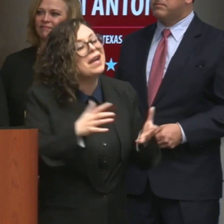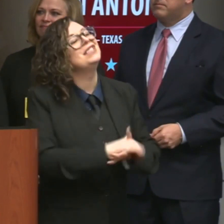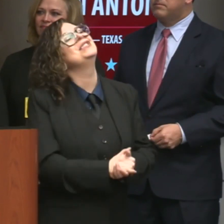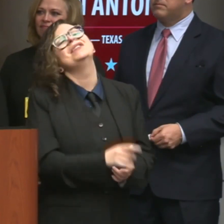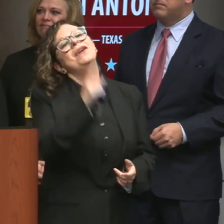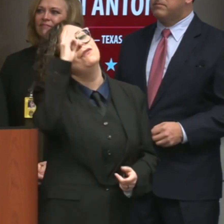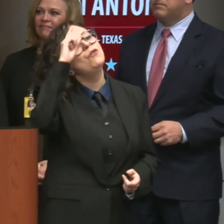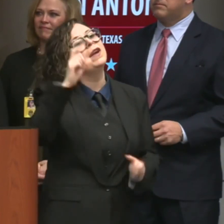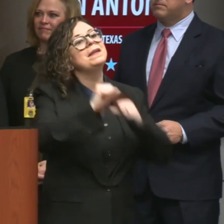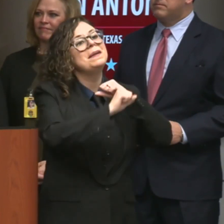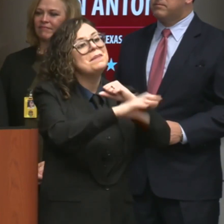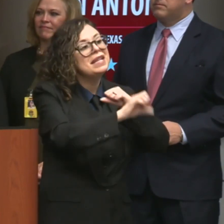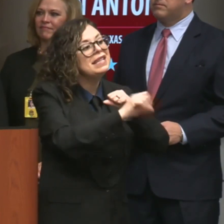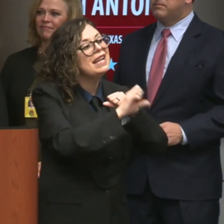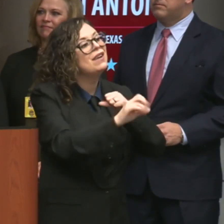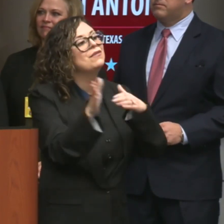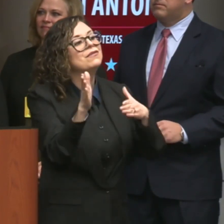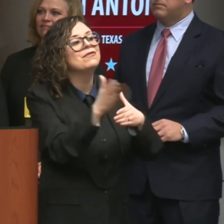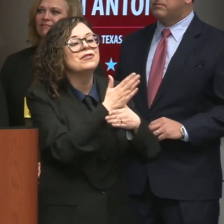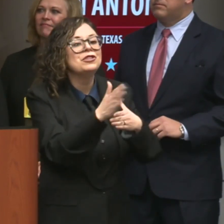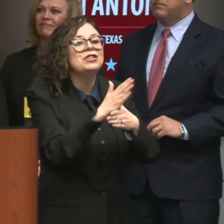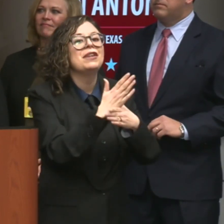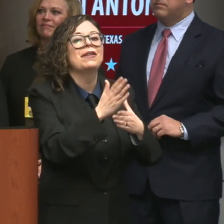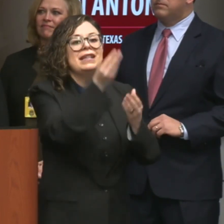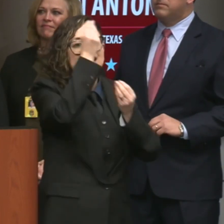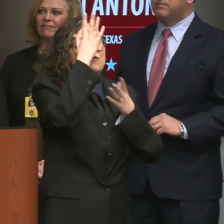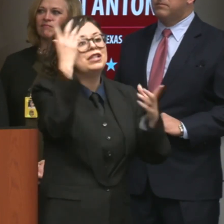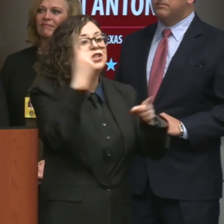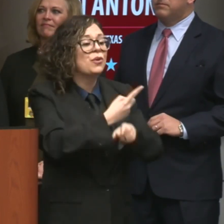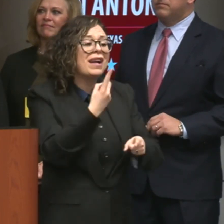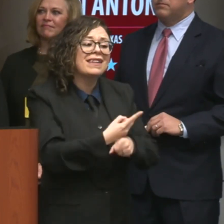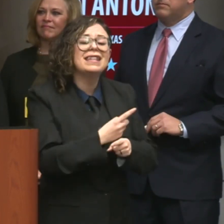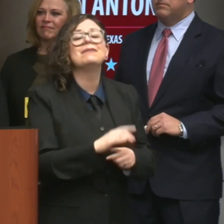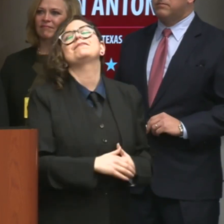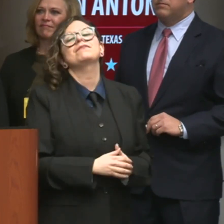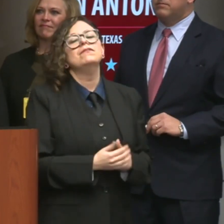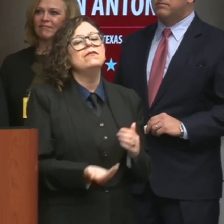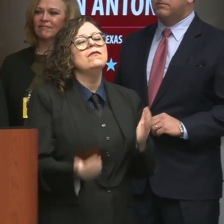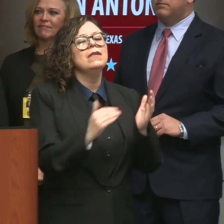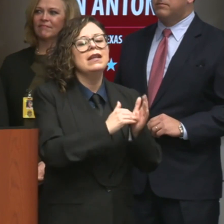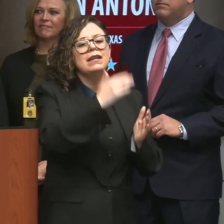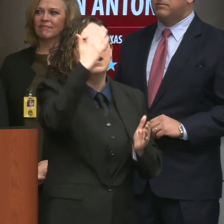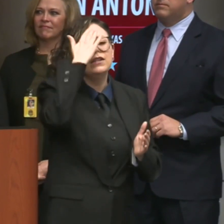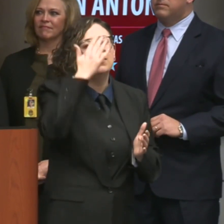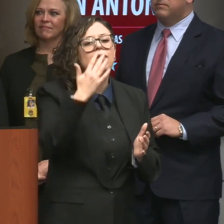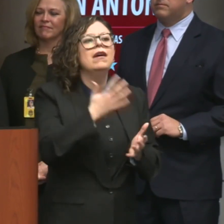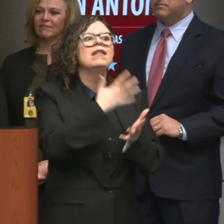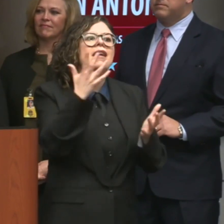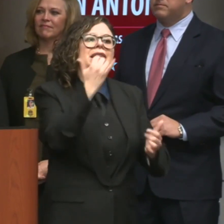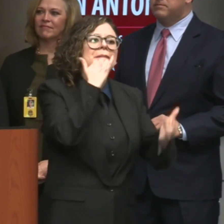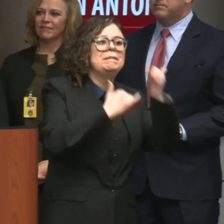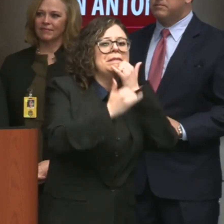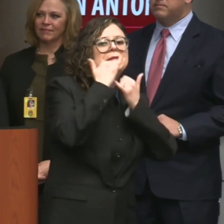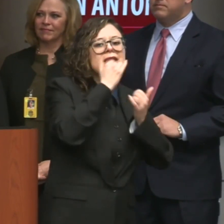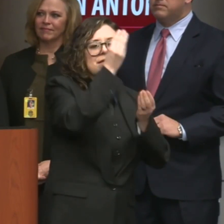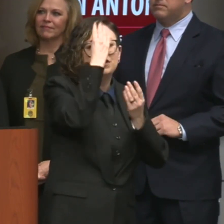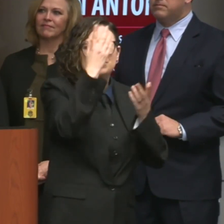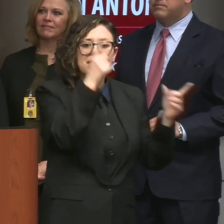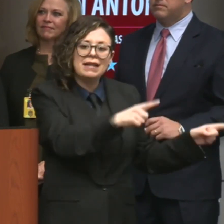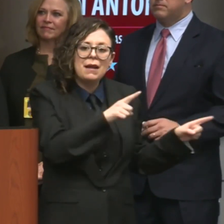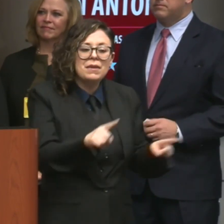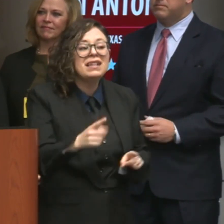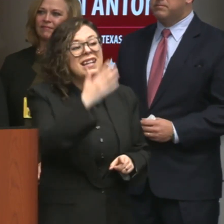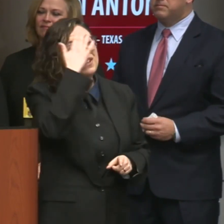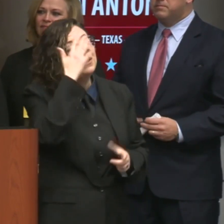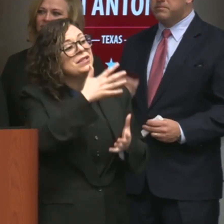for the media for spreading that information correctly. So we know there's a lot of misinformation that can happen out there. We know that